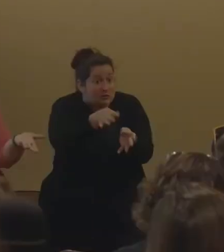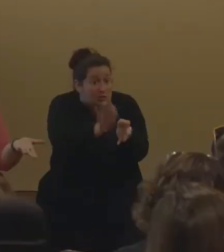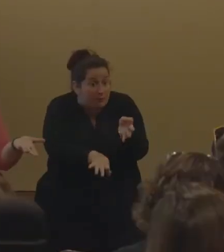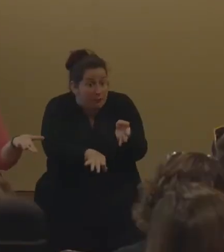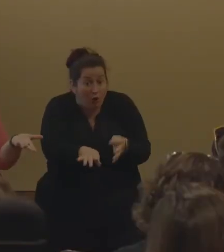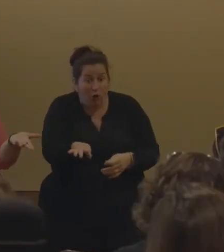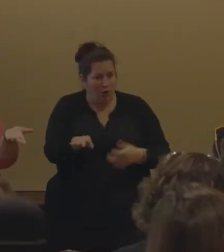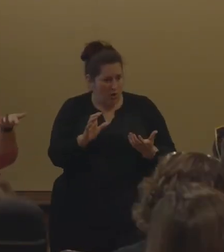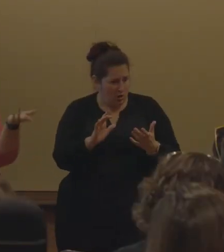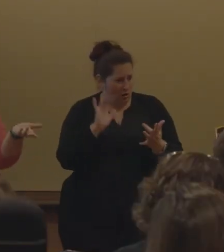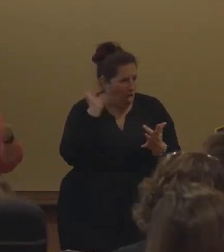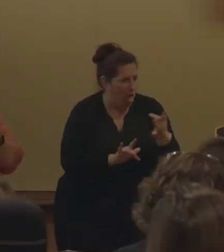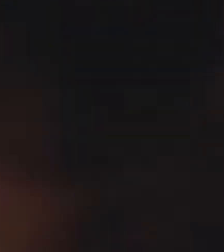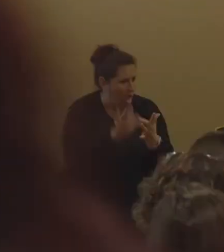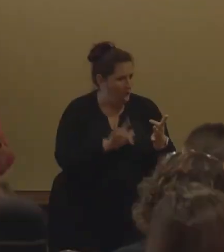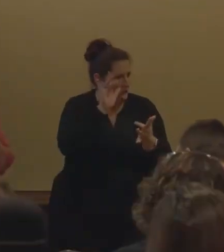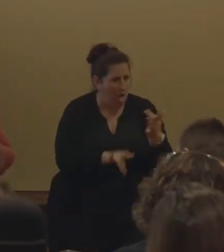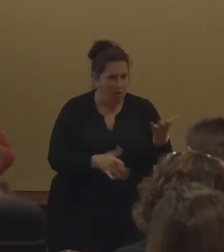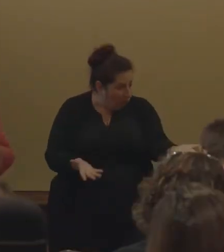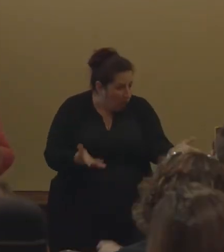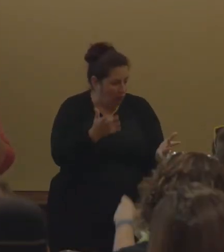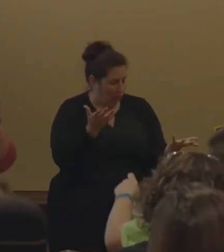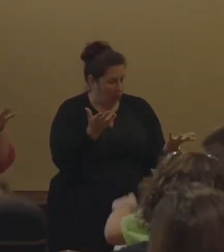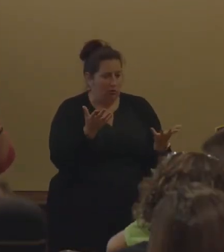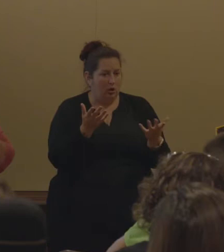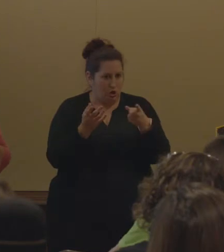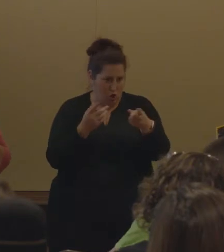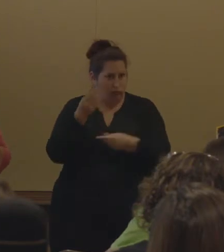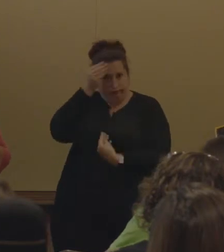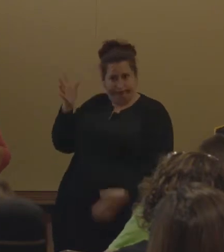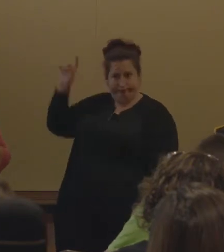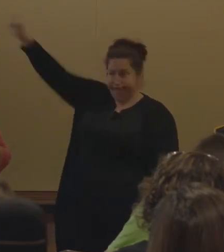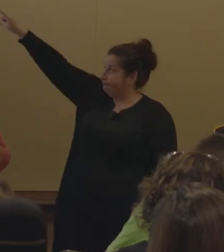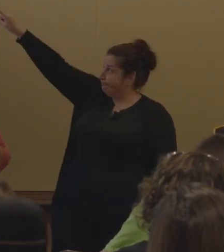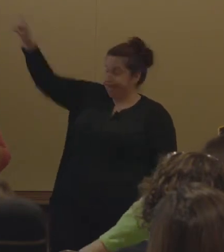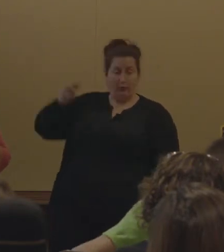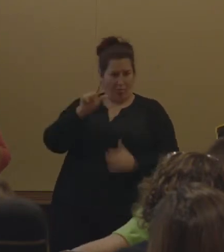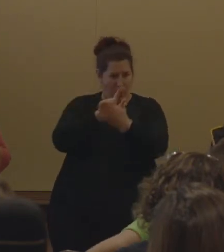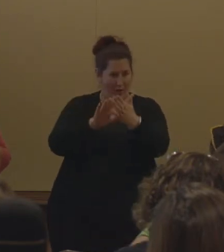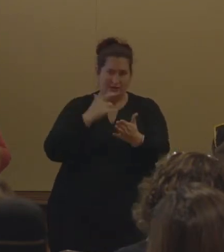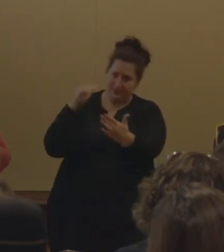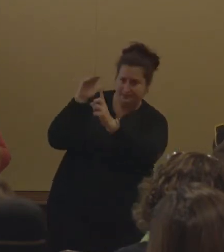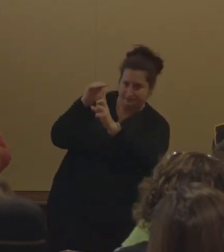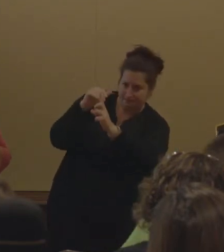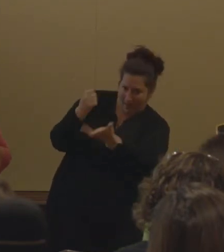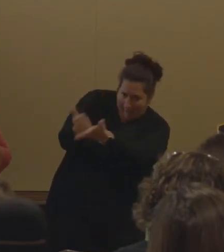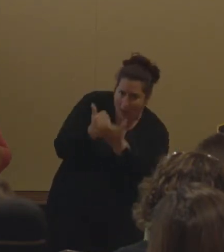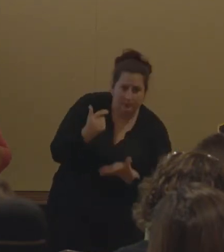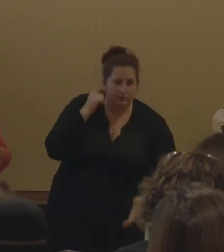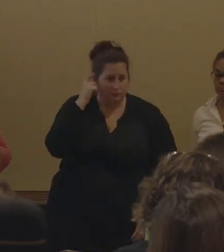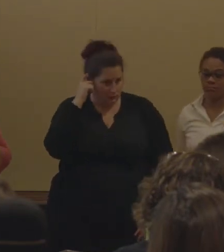them not communicating with you or not being able to reach, that's their job. We're there to help you all.